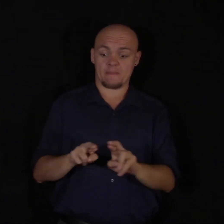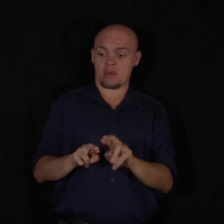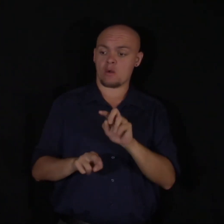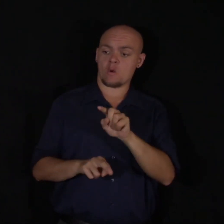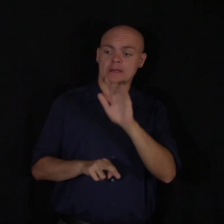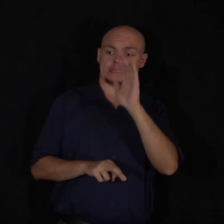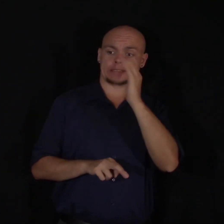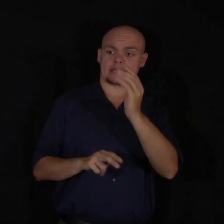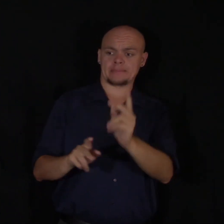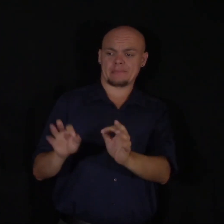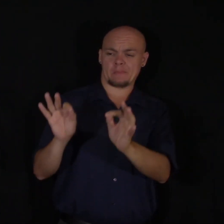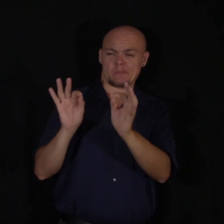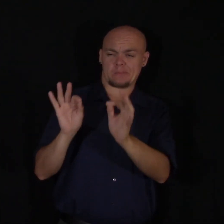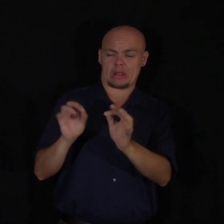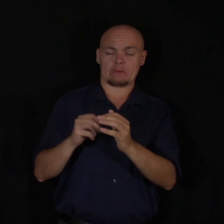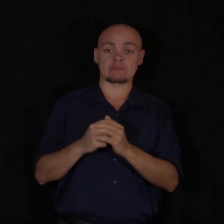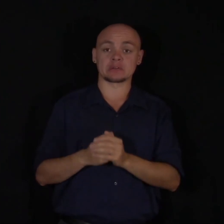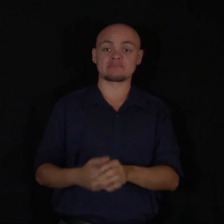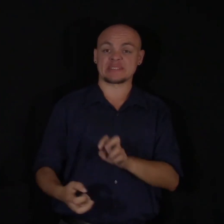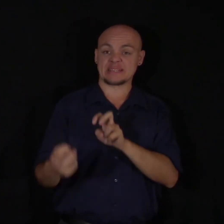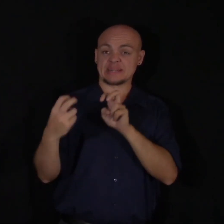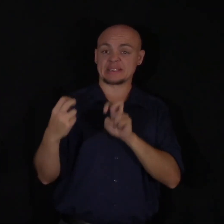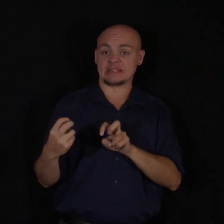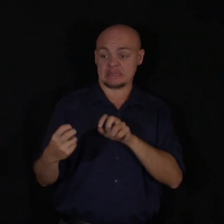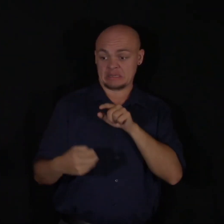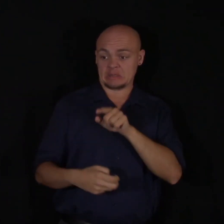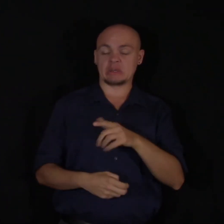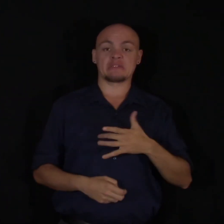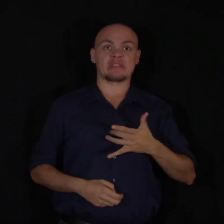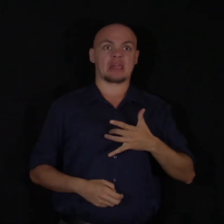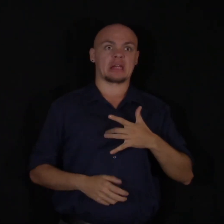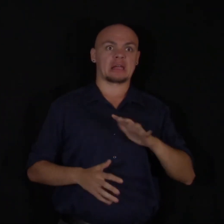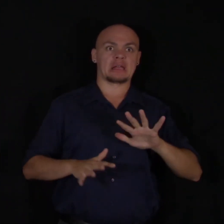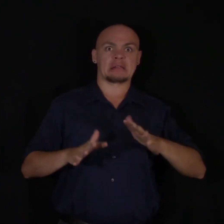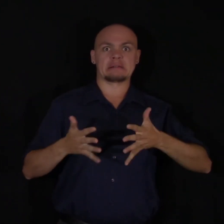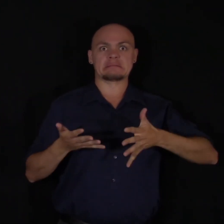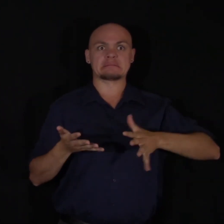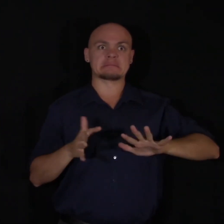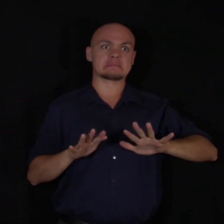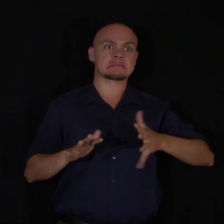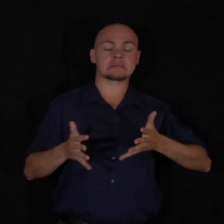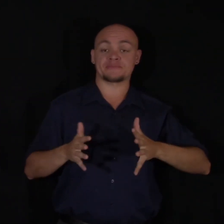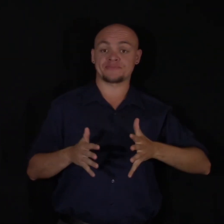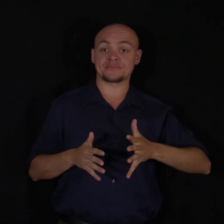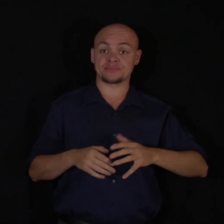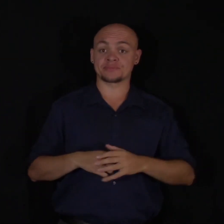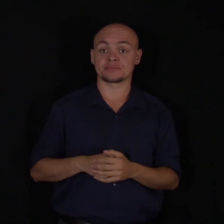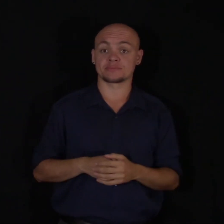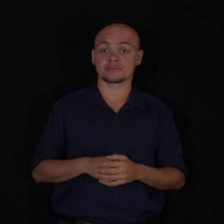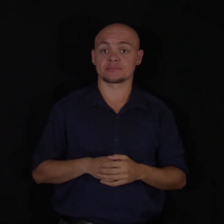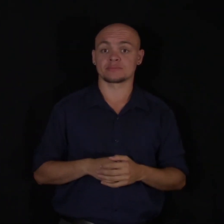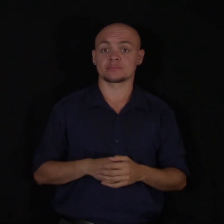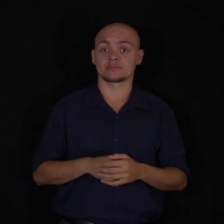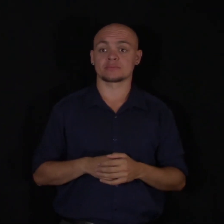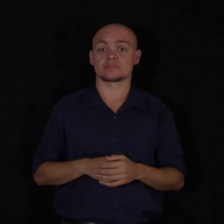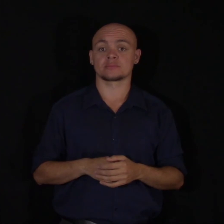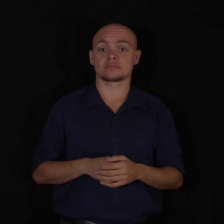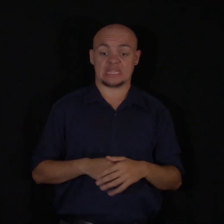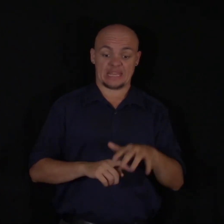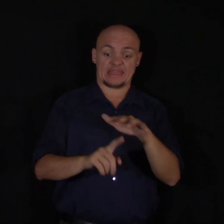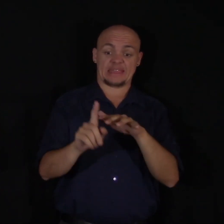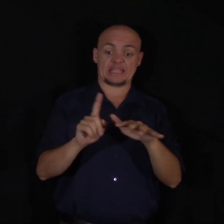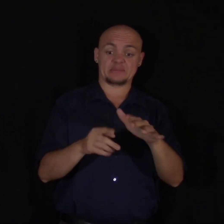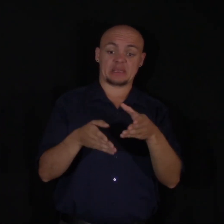as they sit across from you, is your stomach flipping? And can you give yourself the space to figure out what